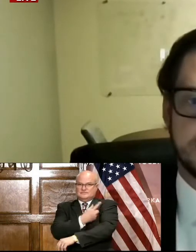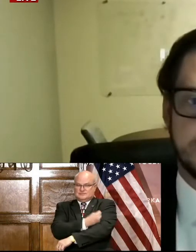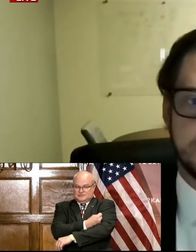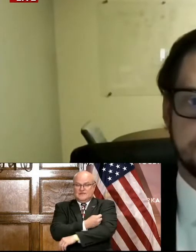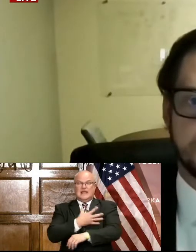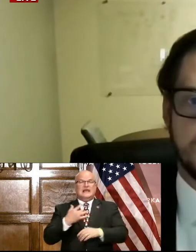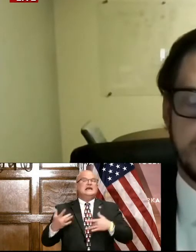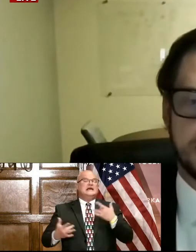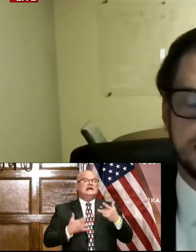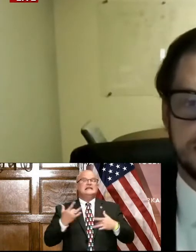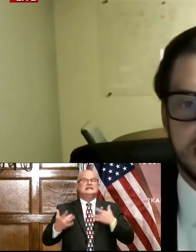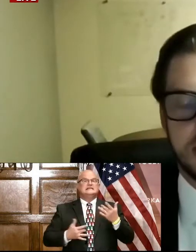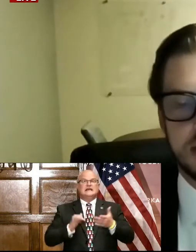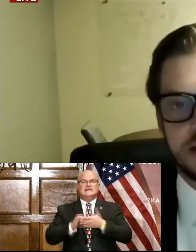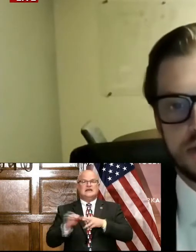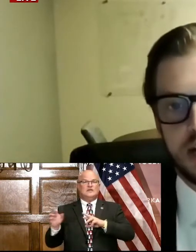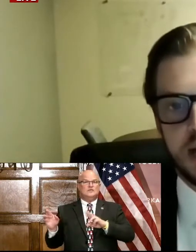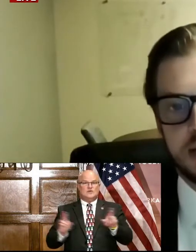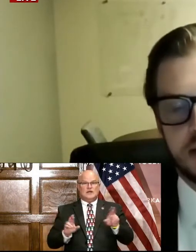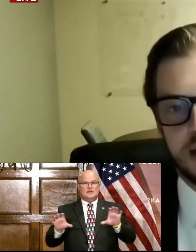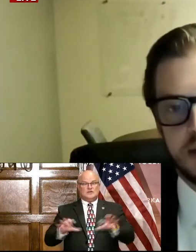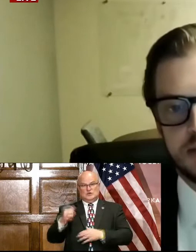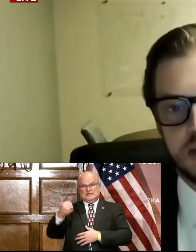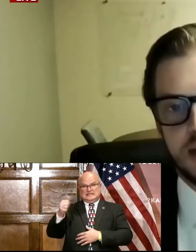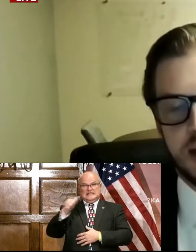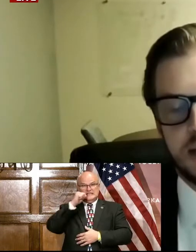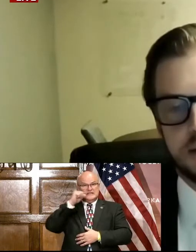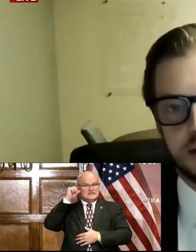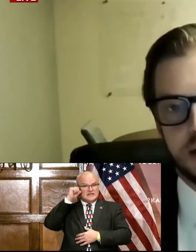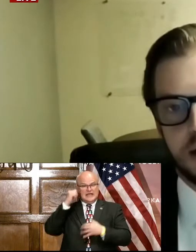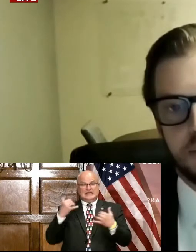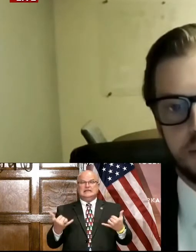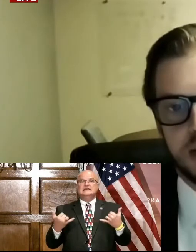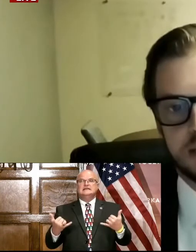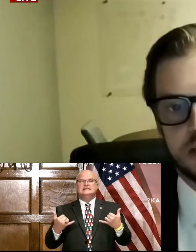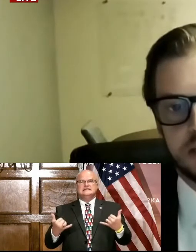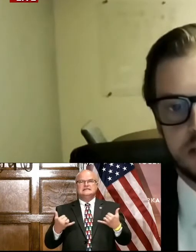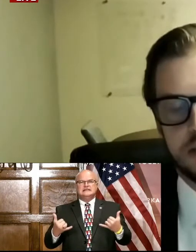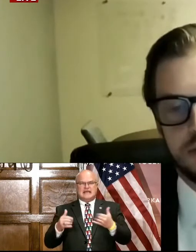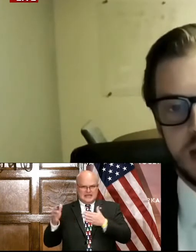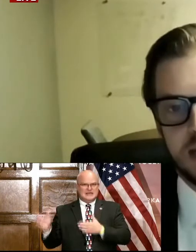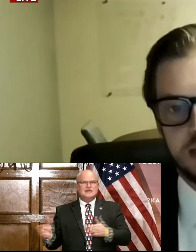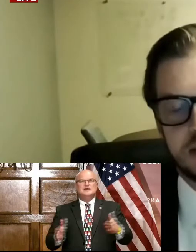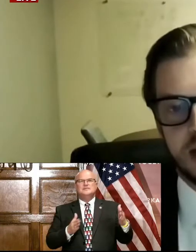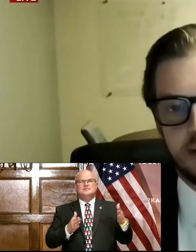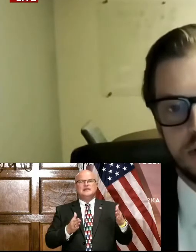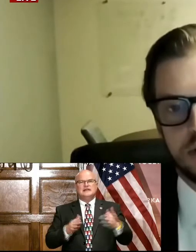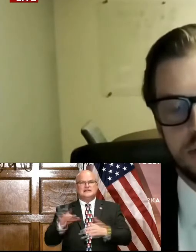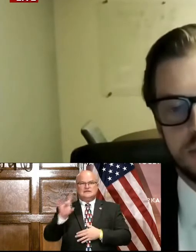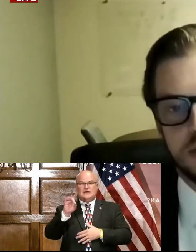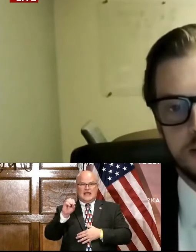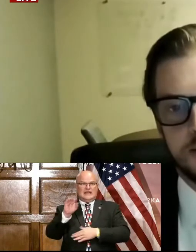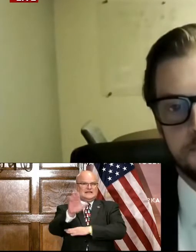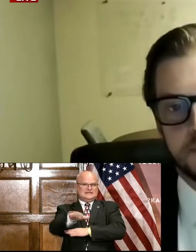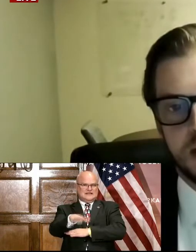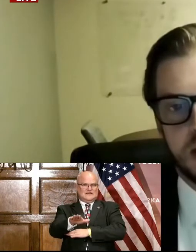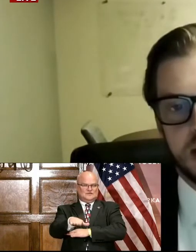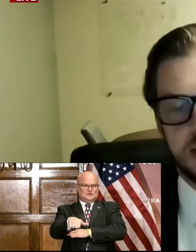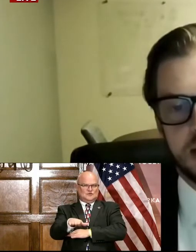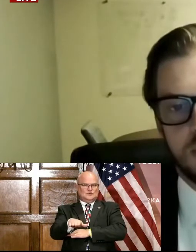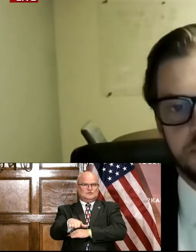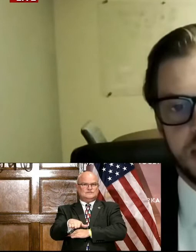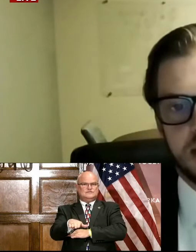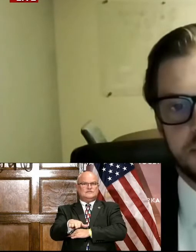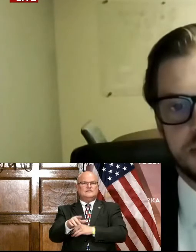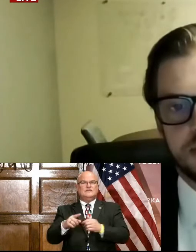that we were able to do 10 yesterday, and then today planning to do 80 this afternoon,